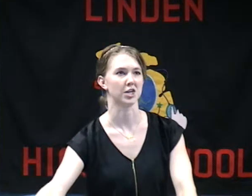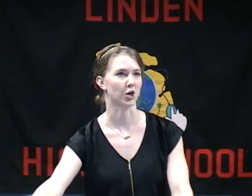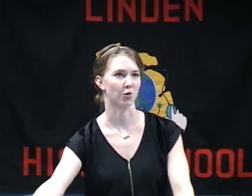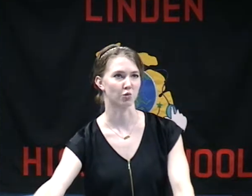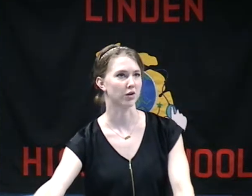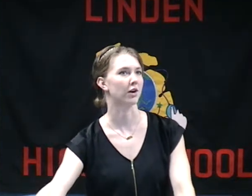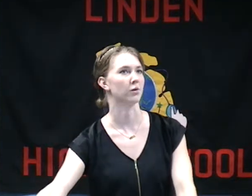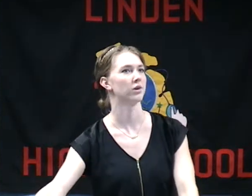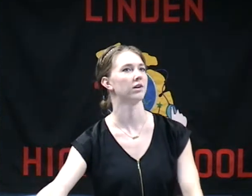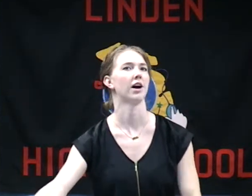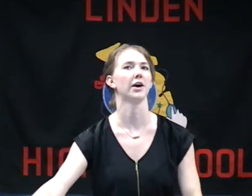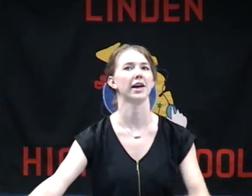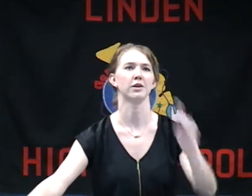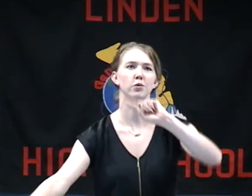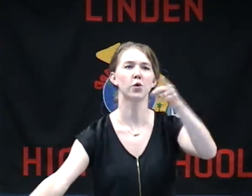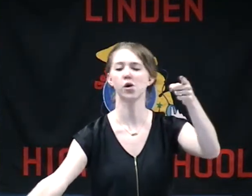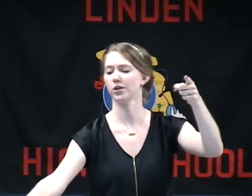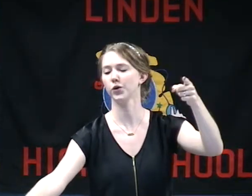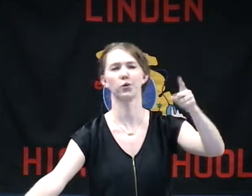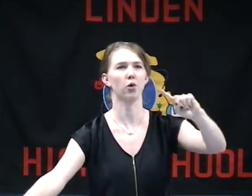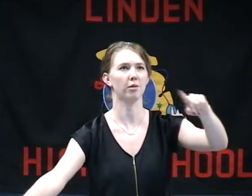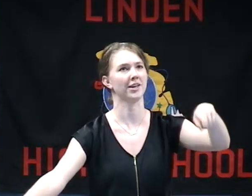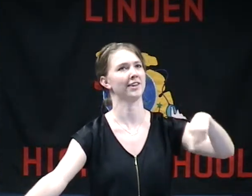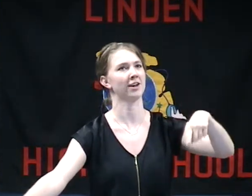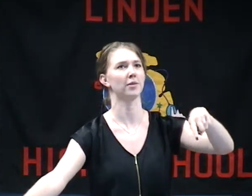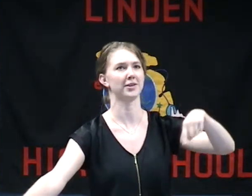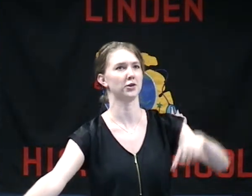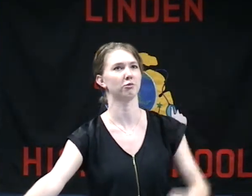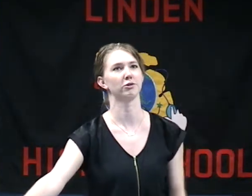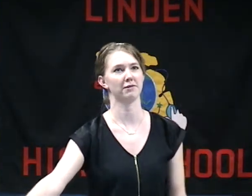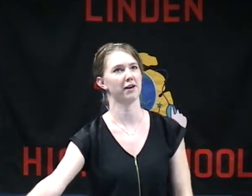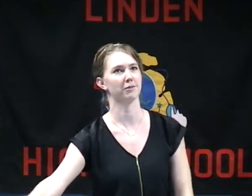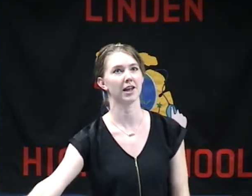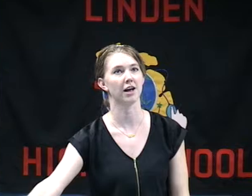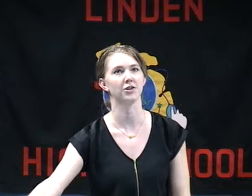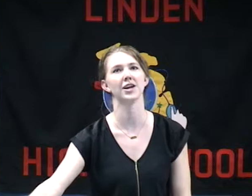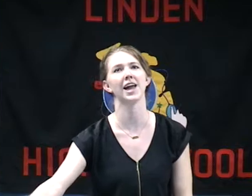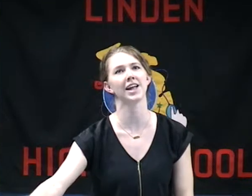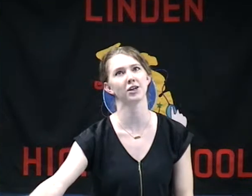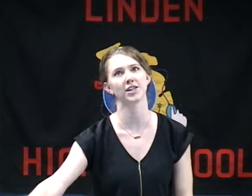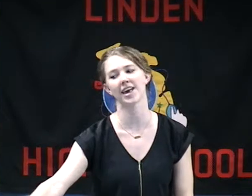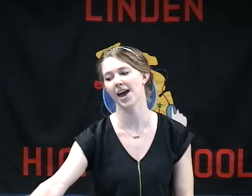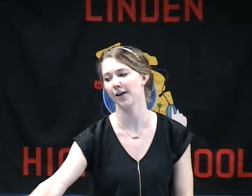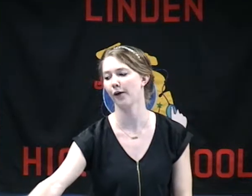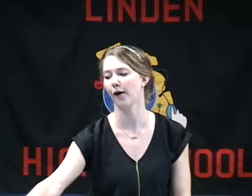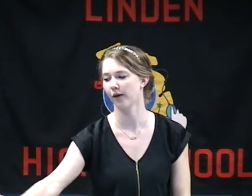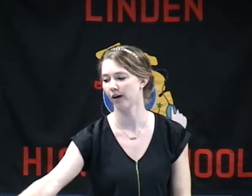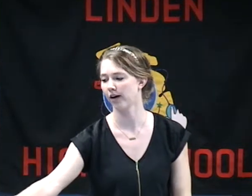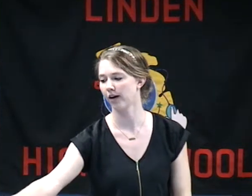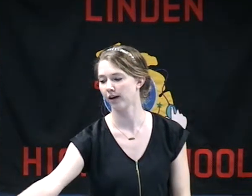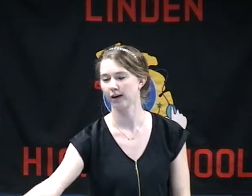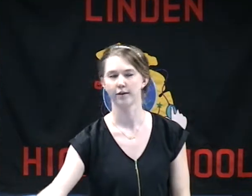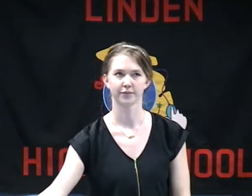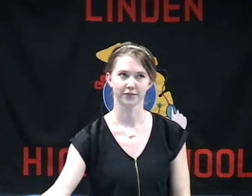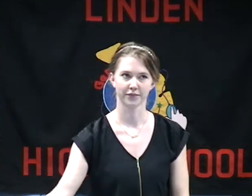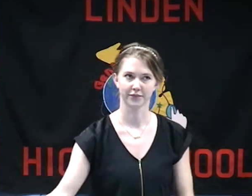Don't know. All right, new rule, because upstairs ruined it for everybody else. You're not allowed to say I don't know. What? Oh, that's